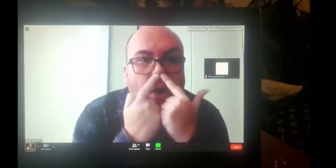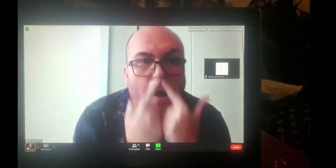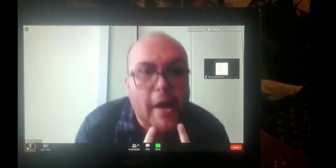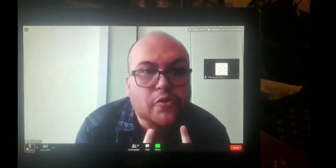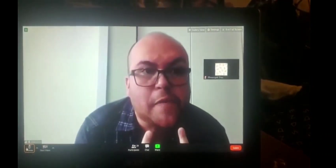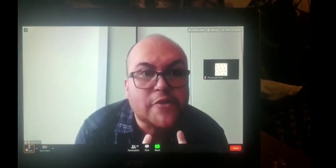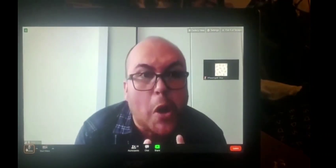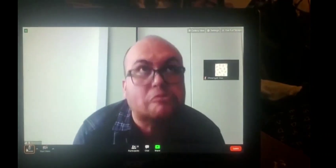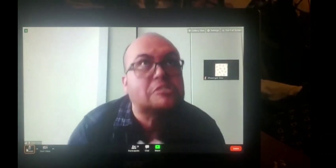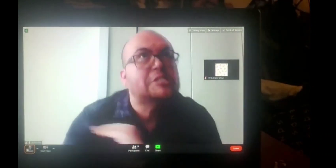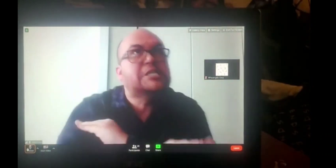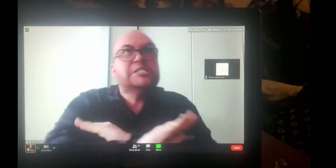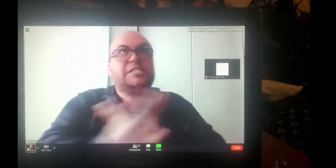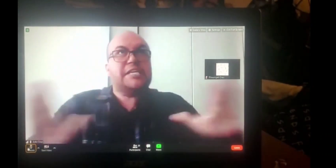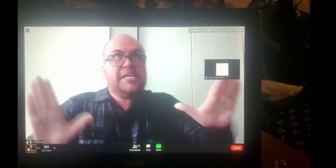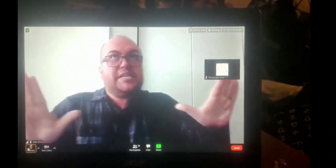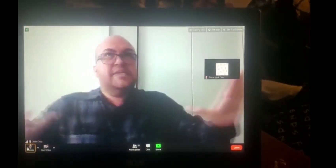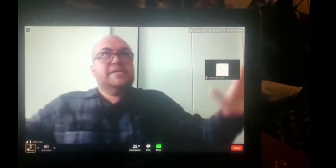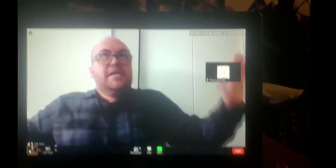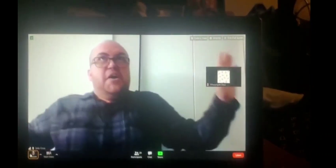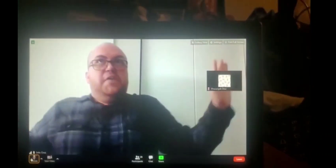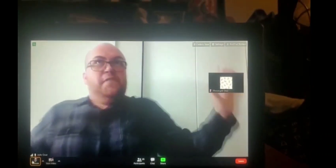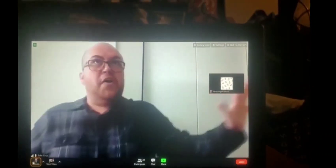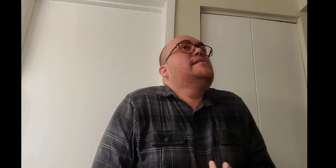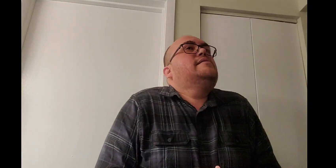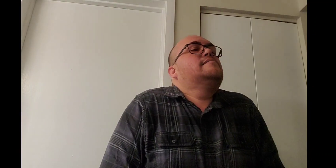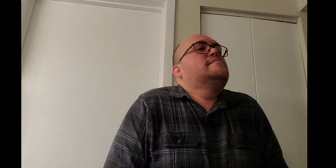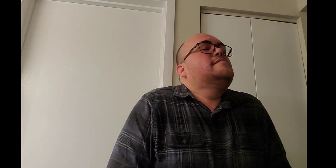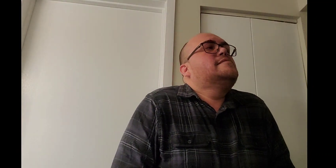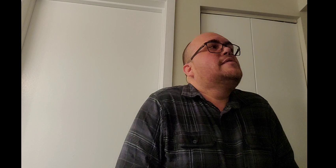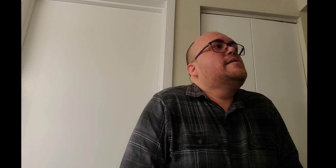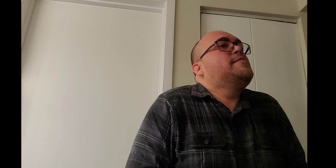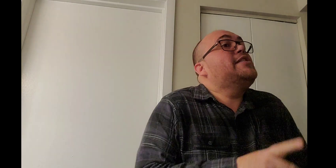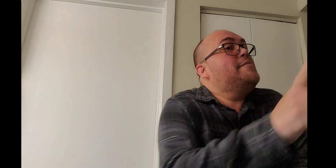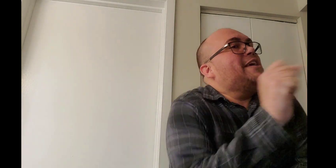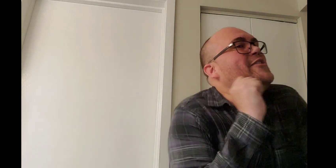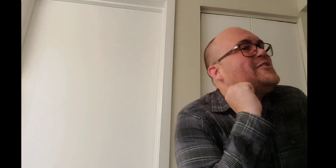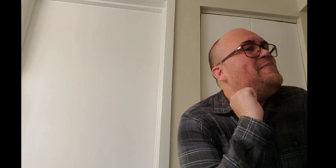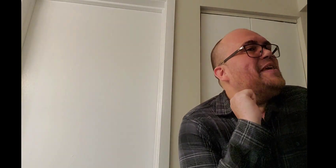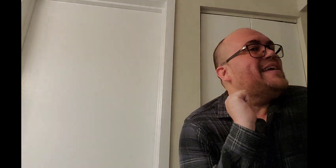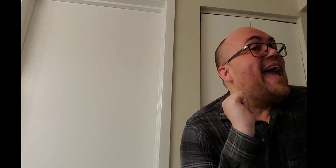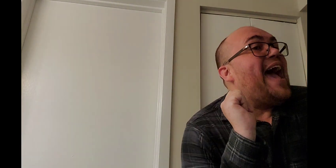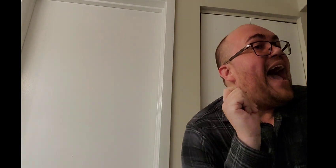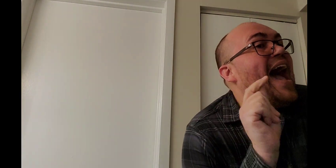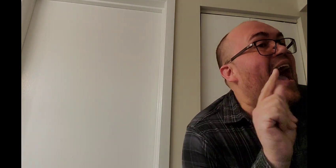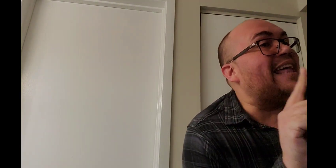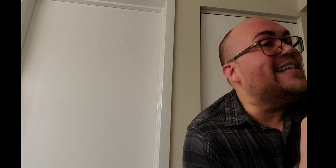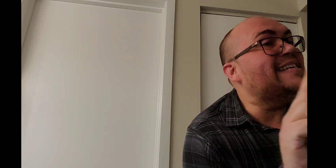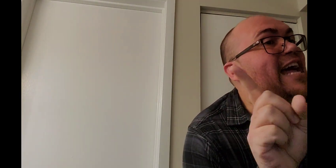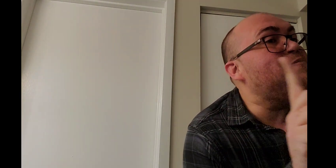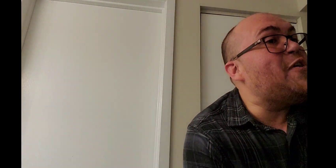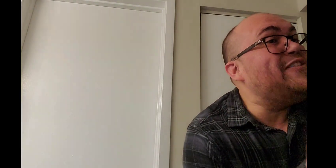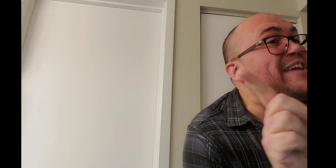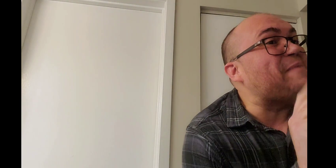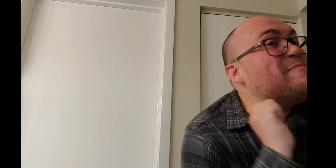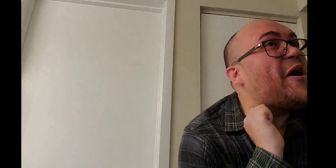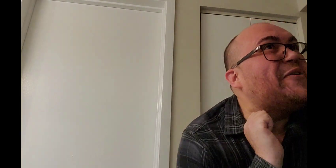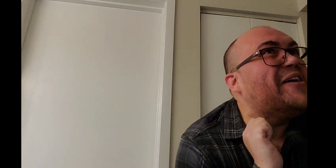come out through my nose that's it well let me tell you something at least i'm not like my brother